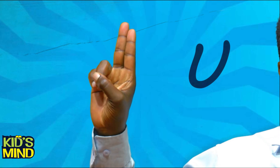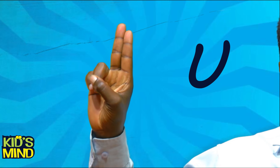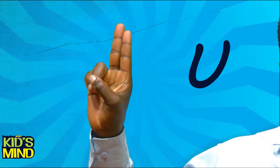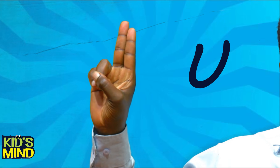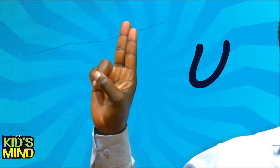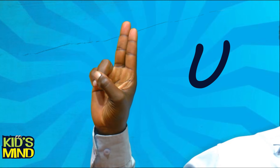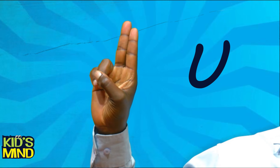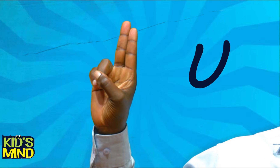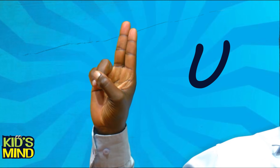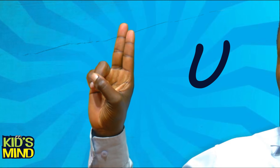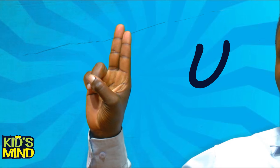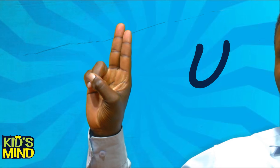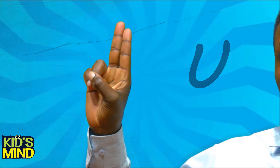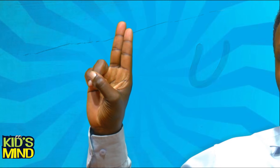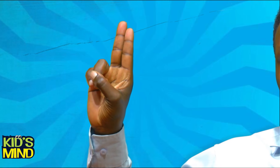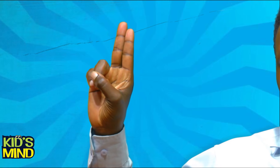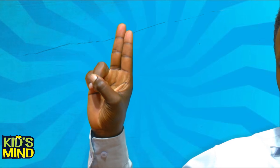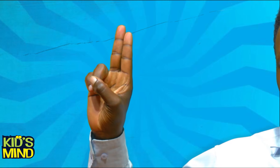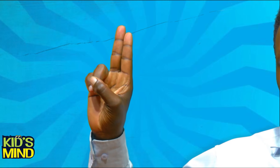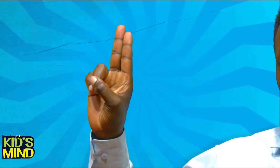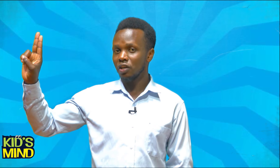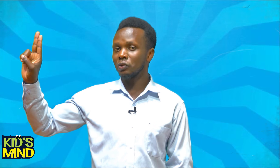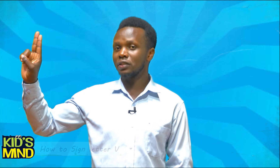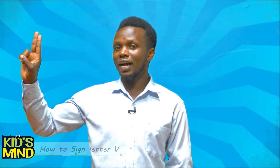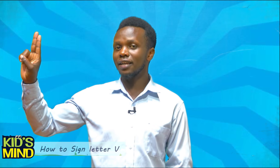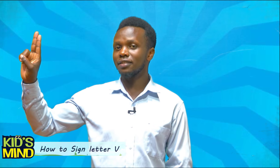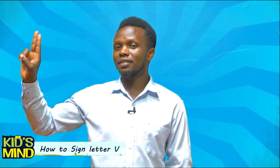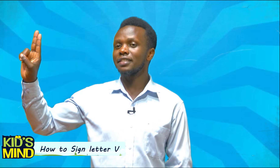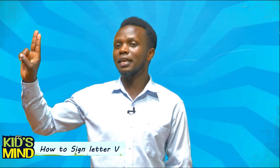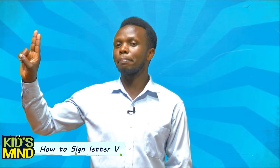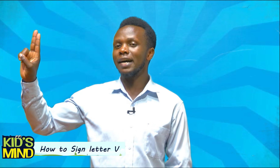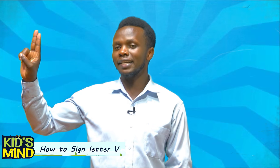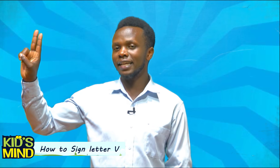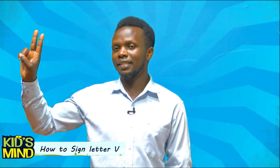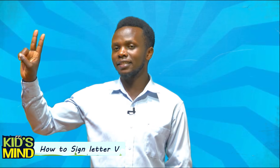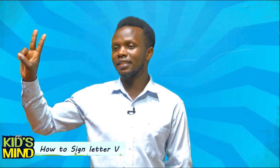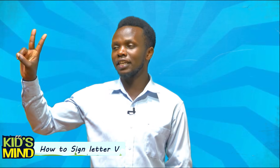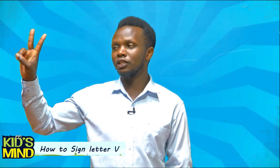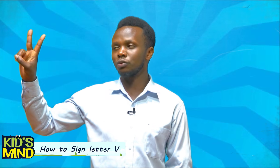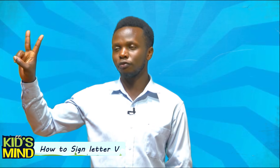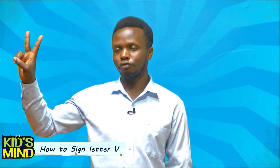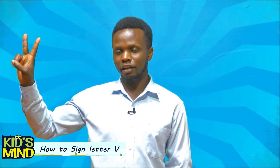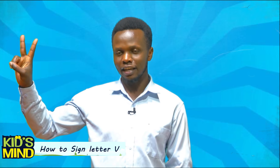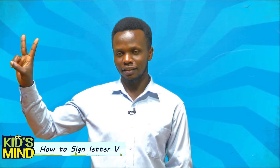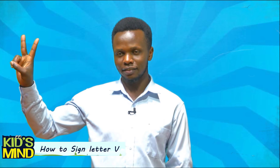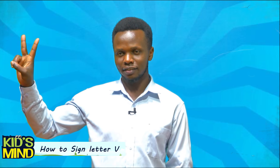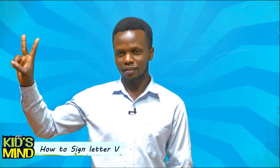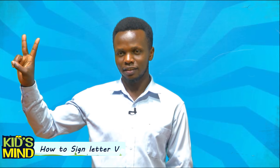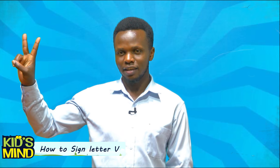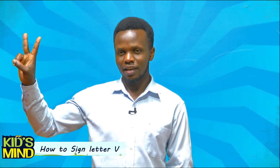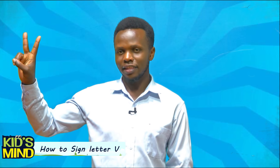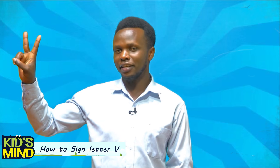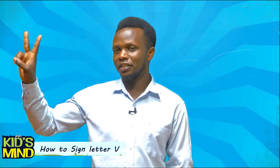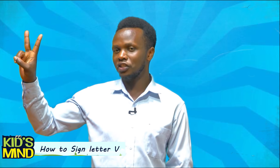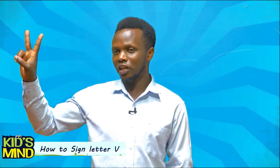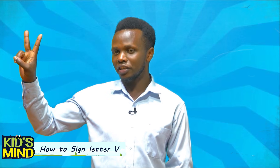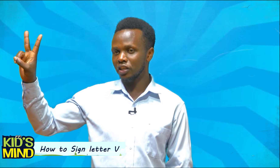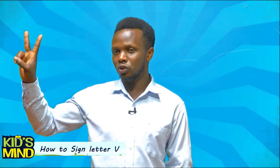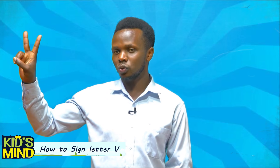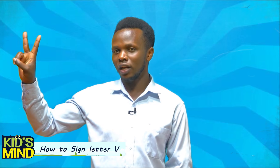So, for you to sign letter V, you just separate these 2 fingers, and then it changes to